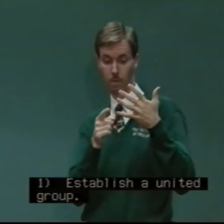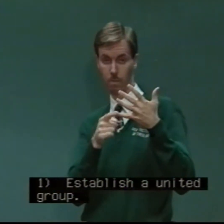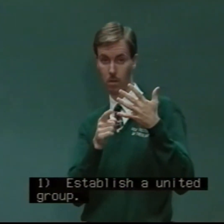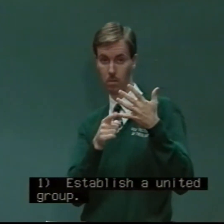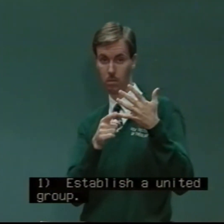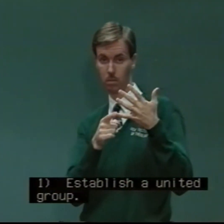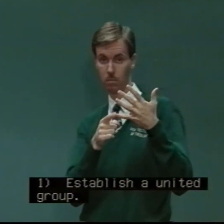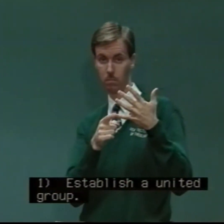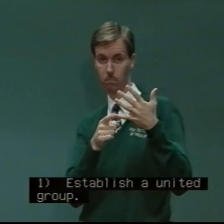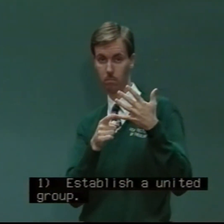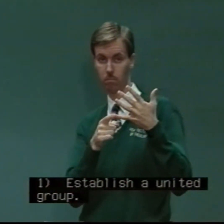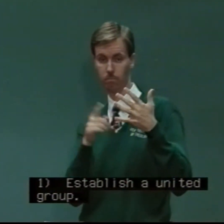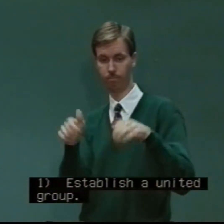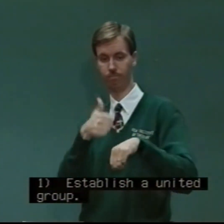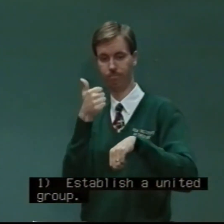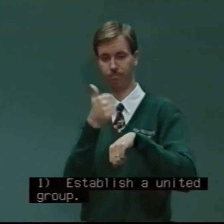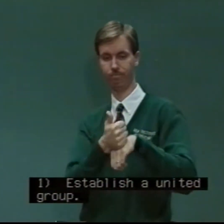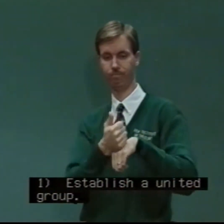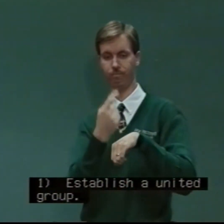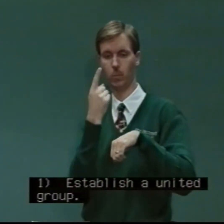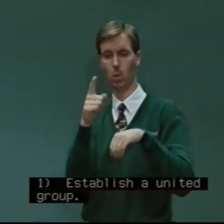One, establish a united group.